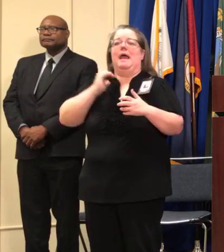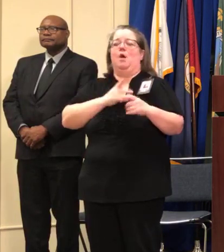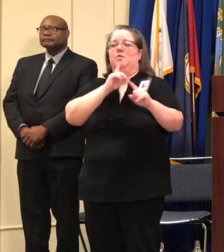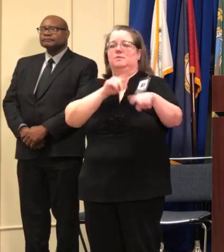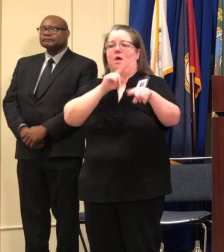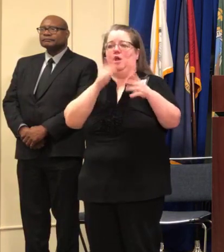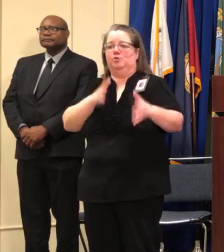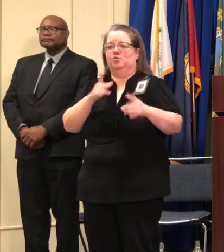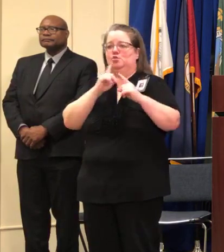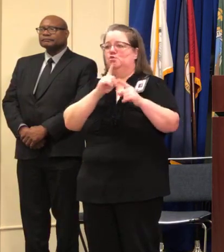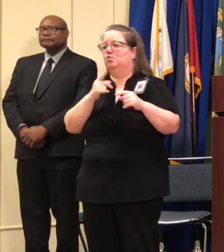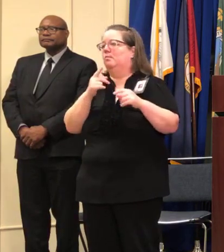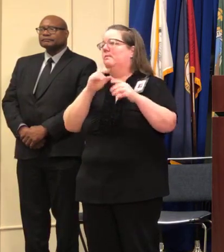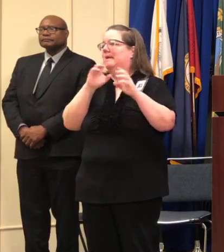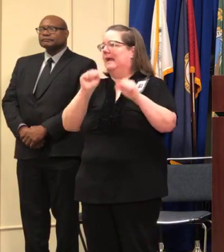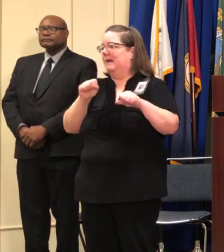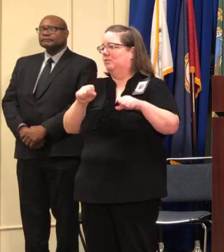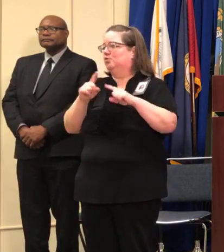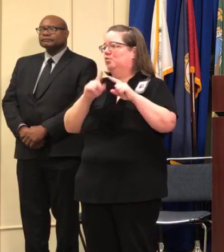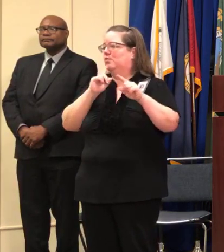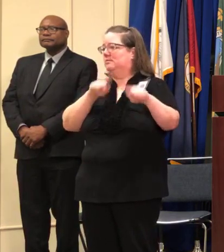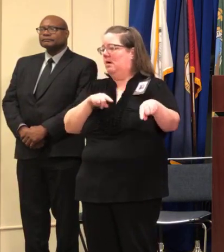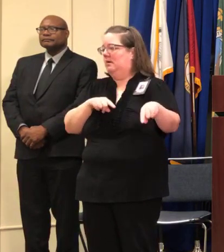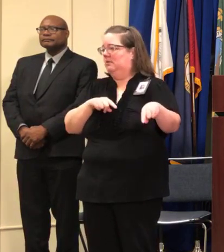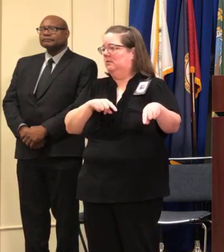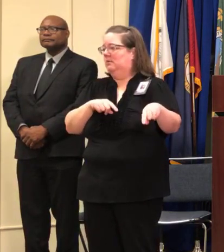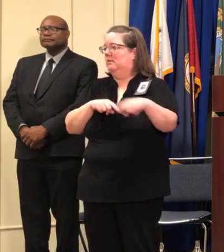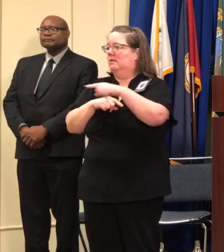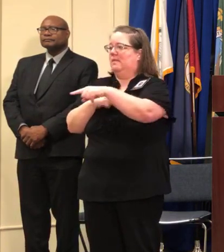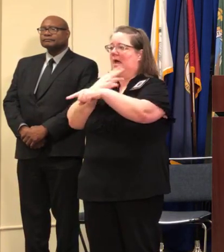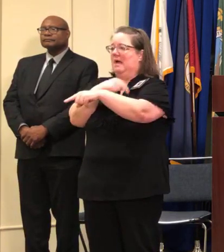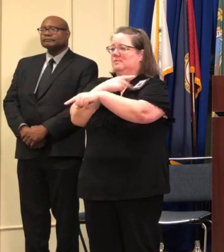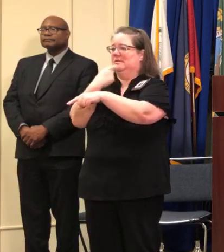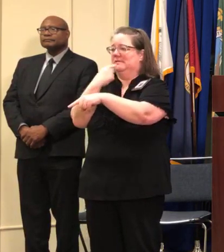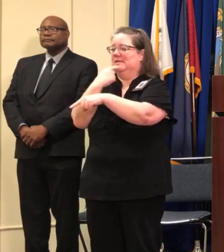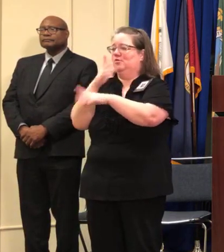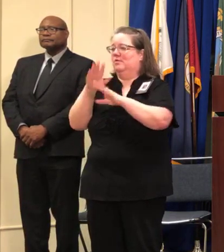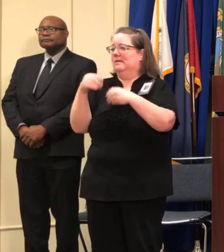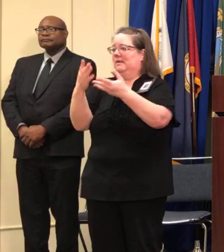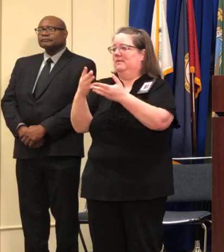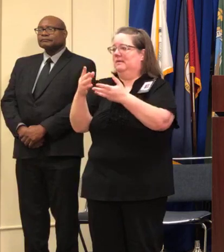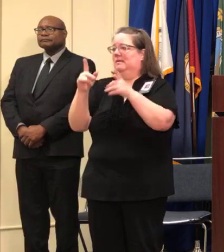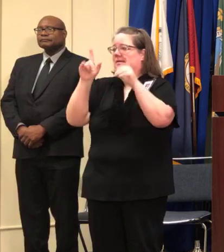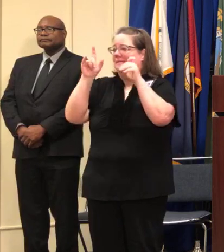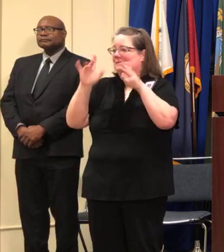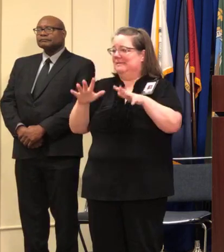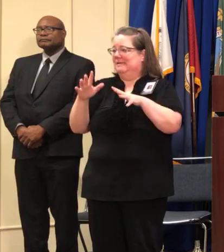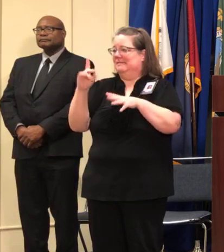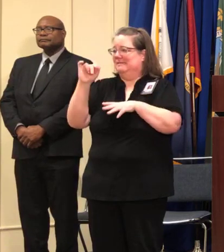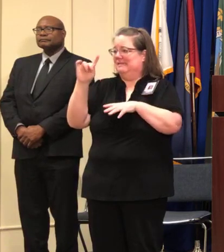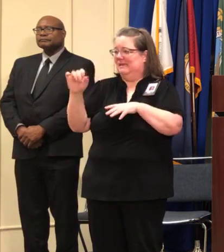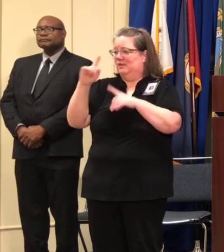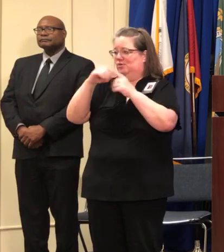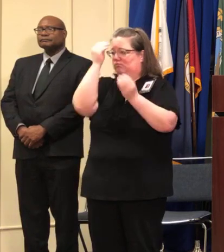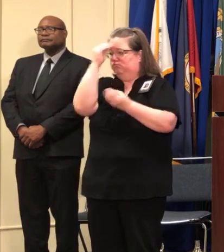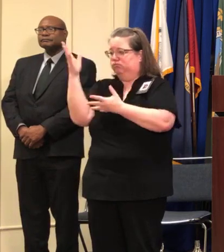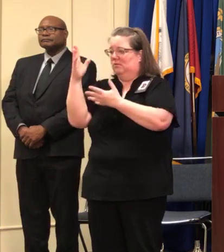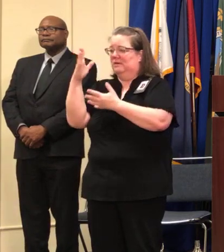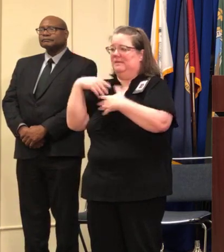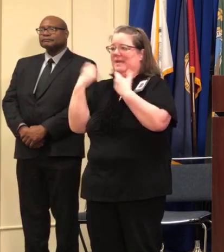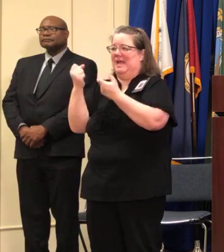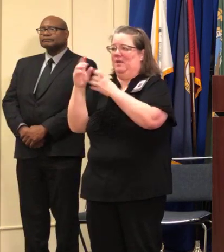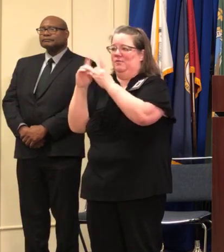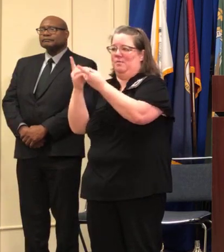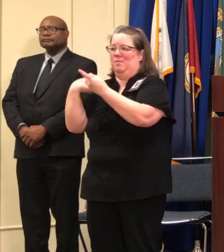break one more. The hospitals have been saying that they are giving their test data to the county health department, but we